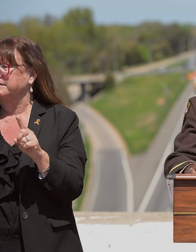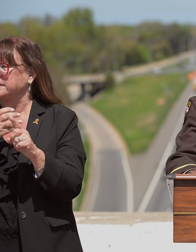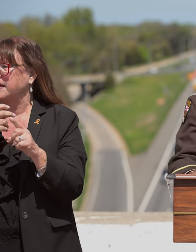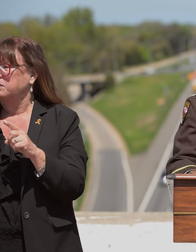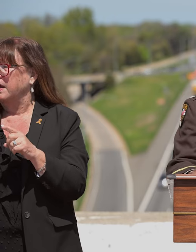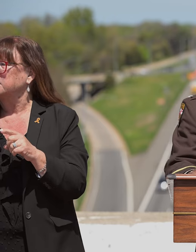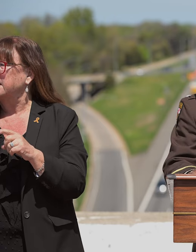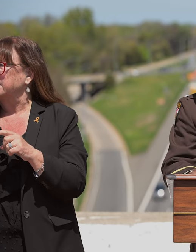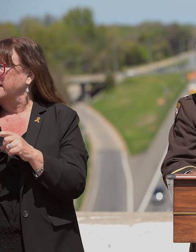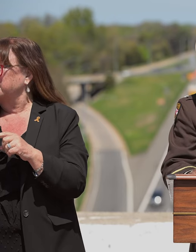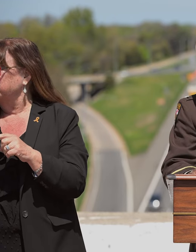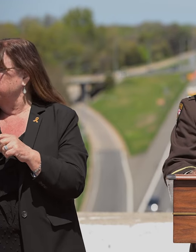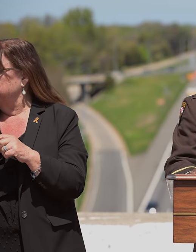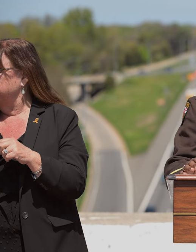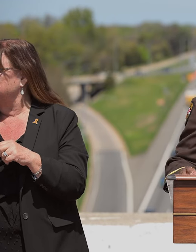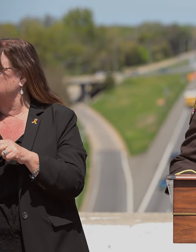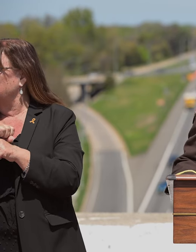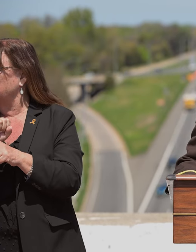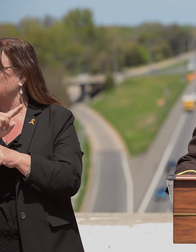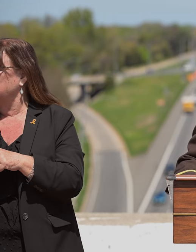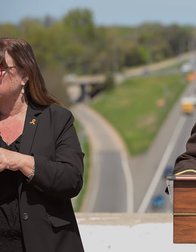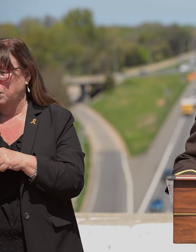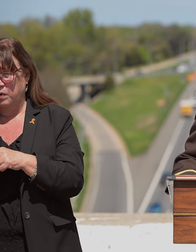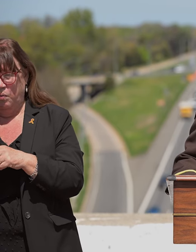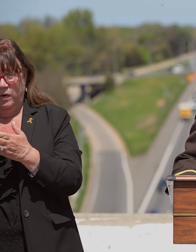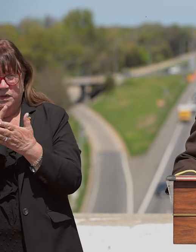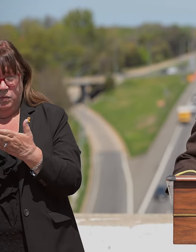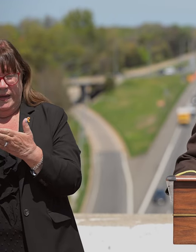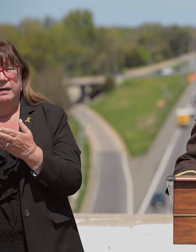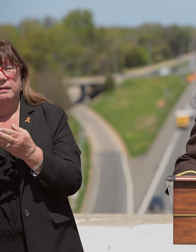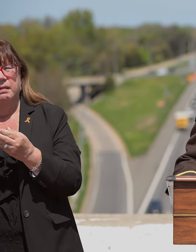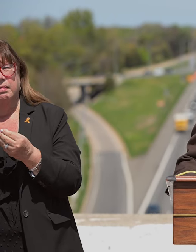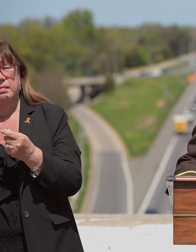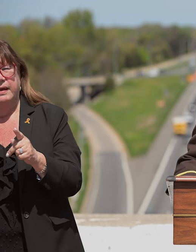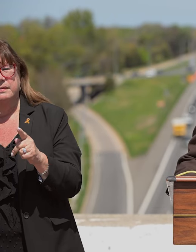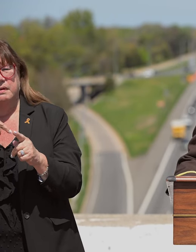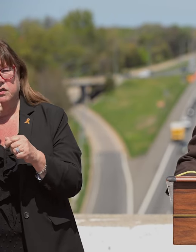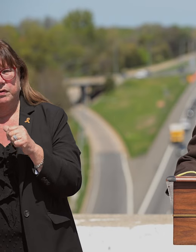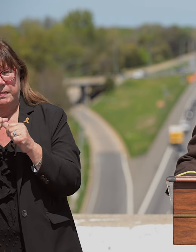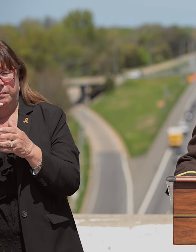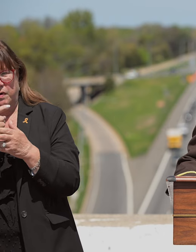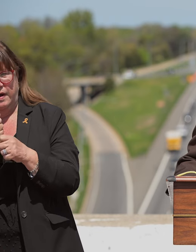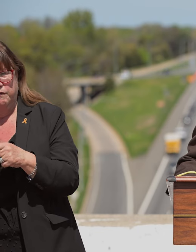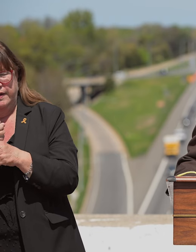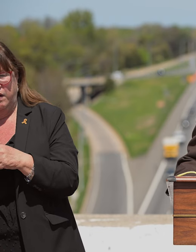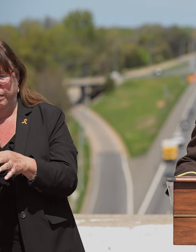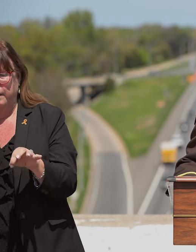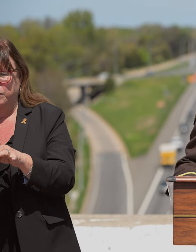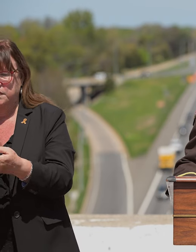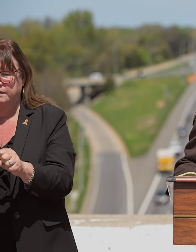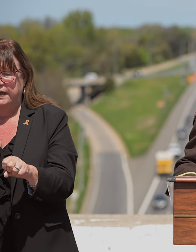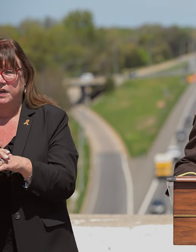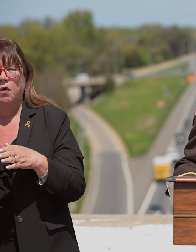day. Work Zone Awareness Week serves as an annual reminder of the importance of safety on our roadways, particularly